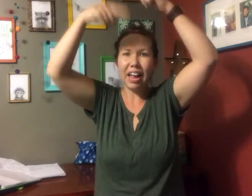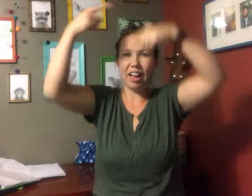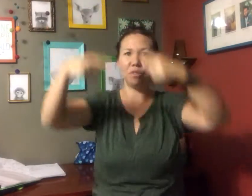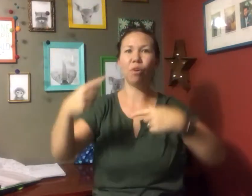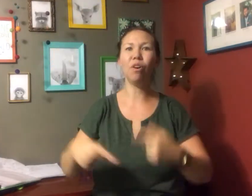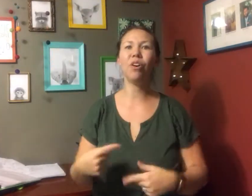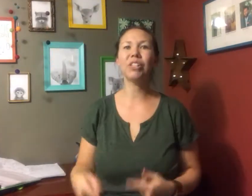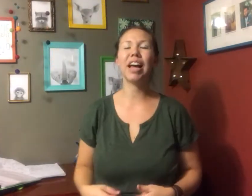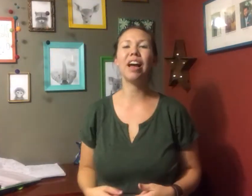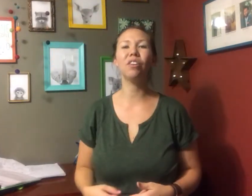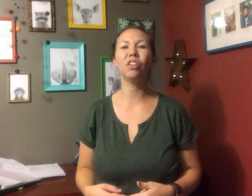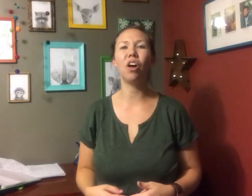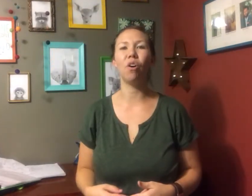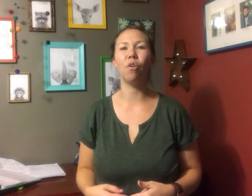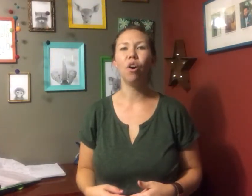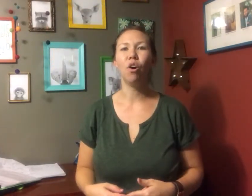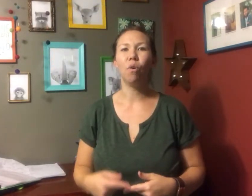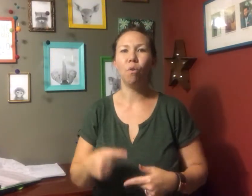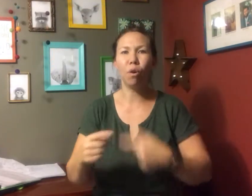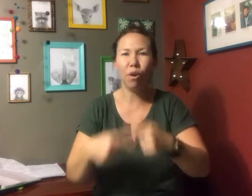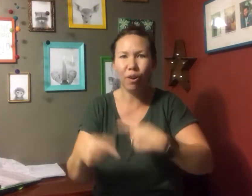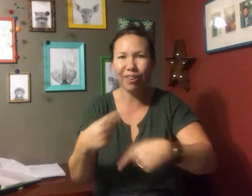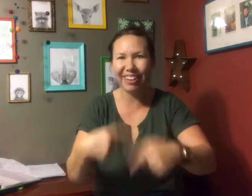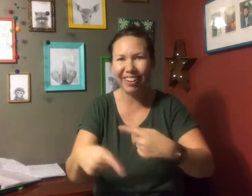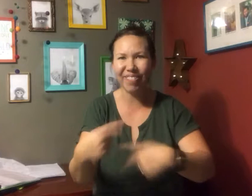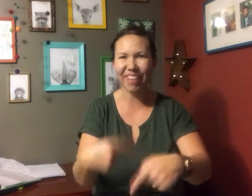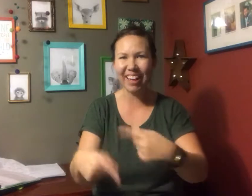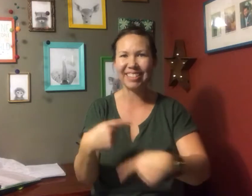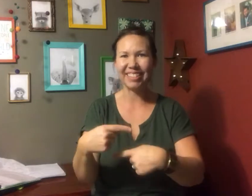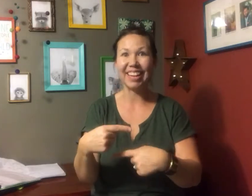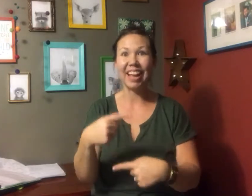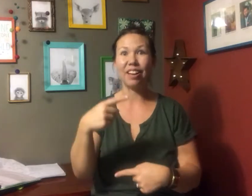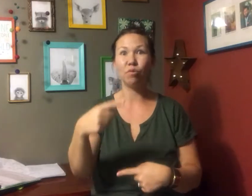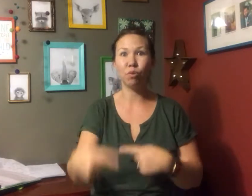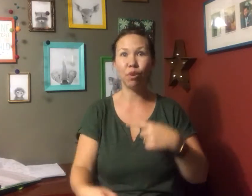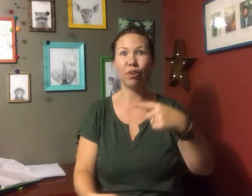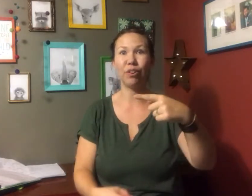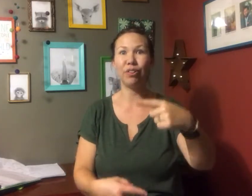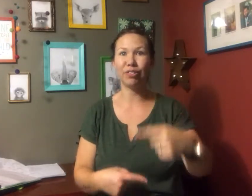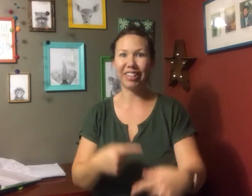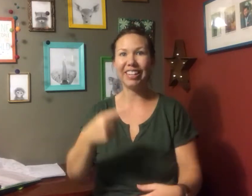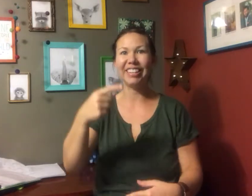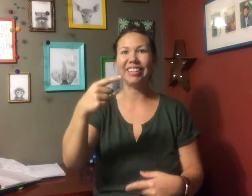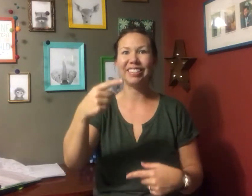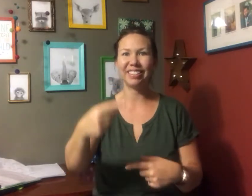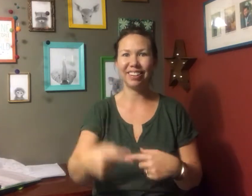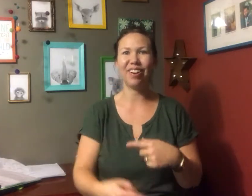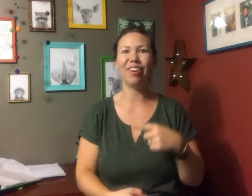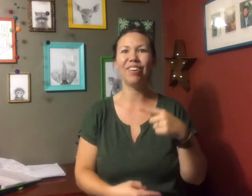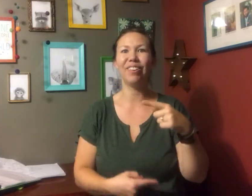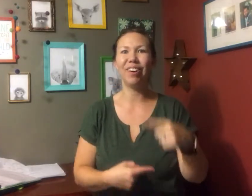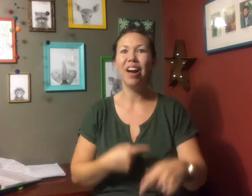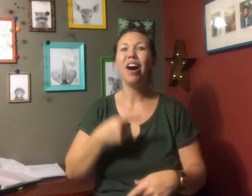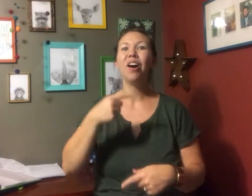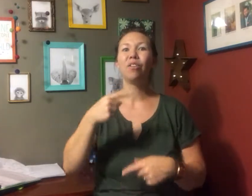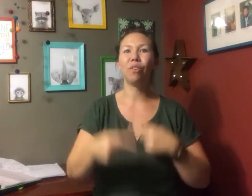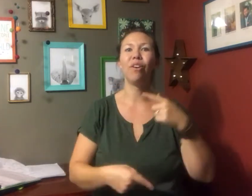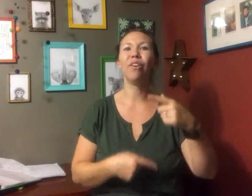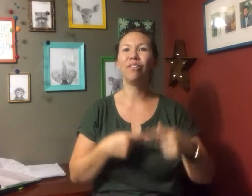and roll down low. Roll real fast and roll real slow. Roll,